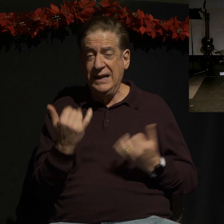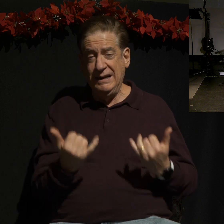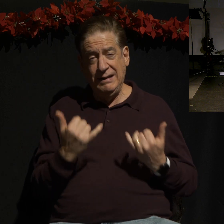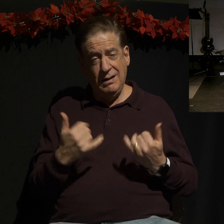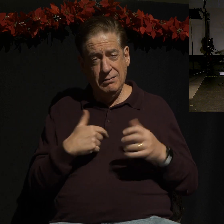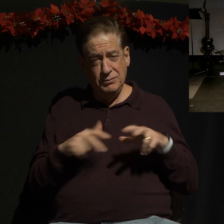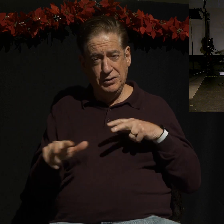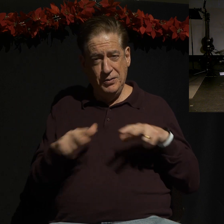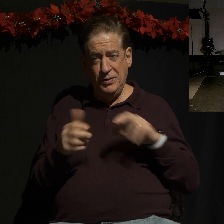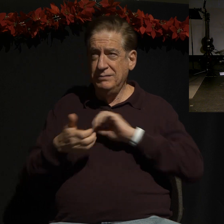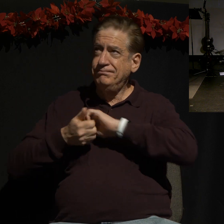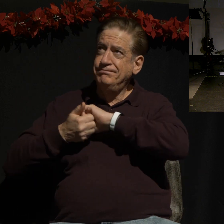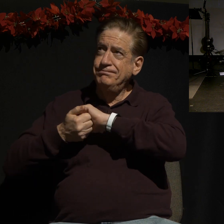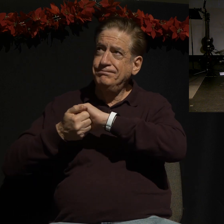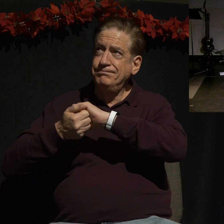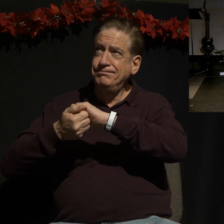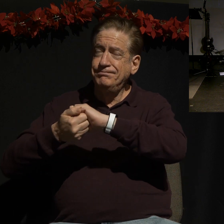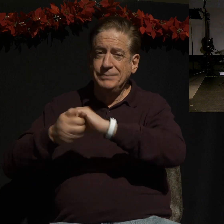walk with God.